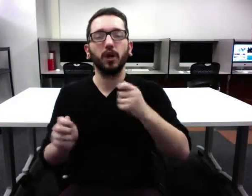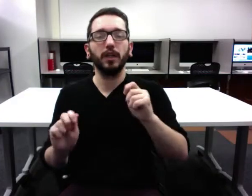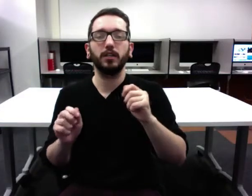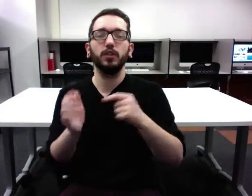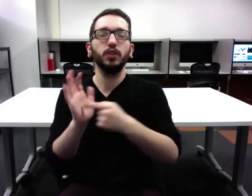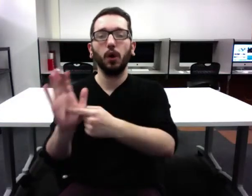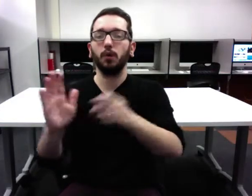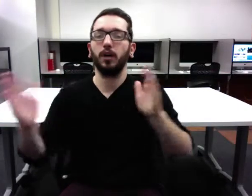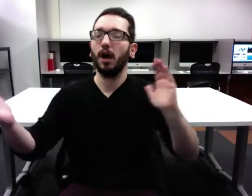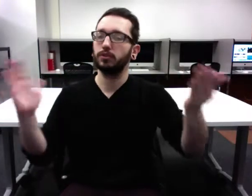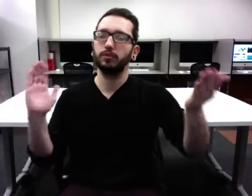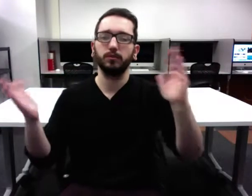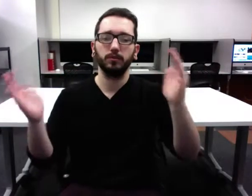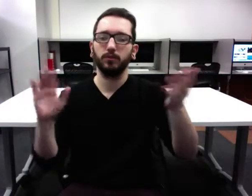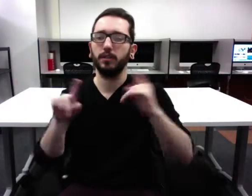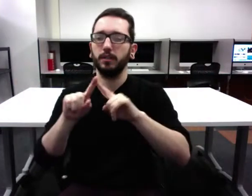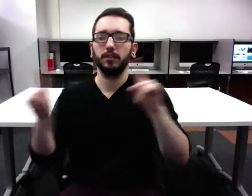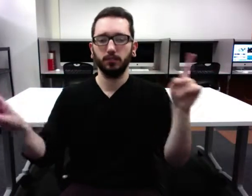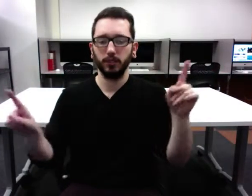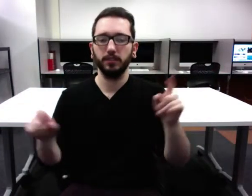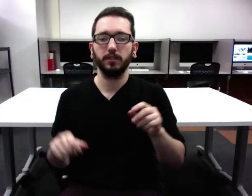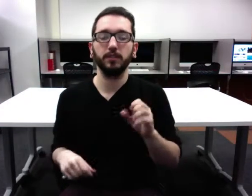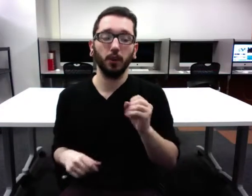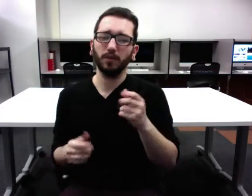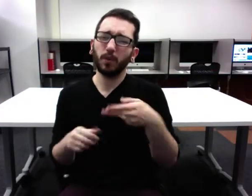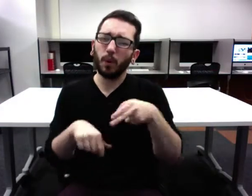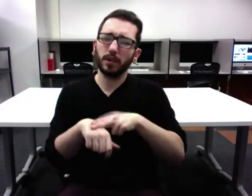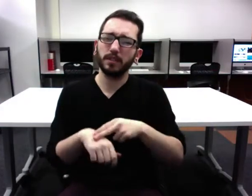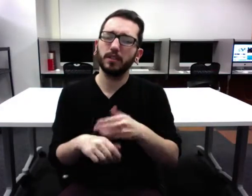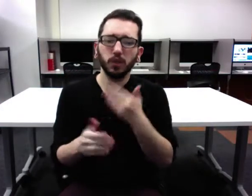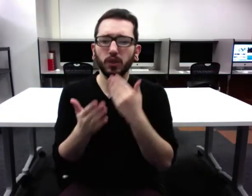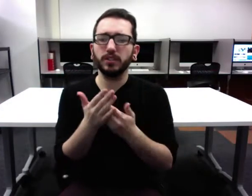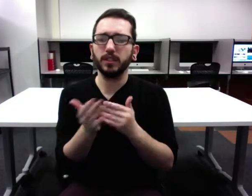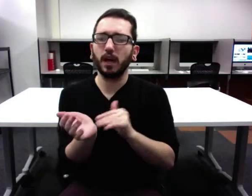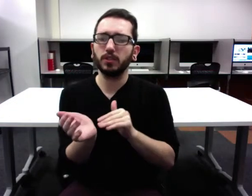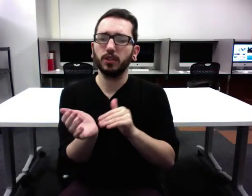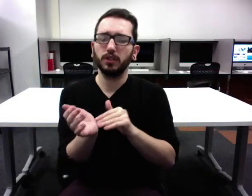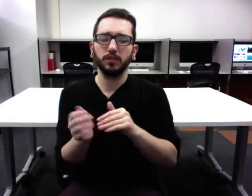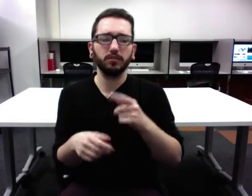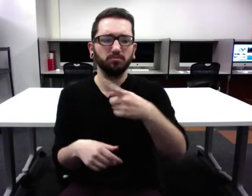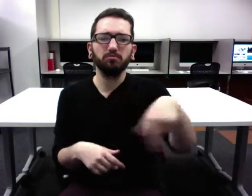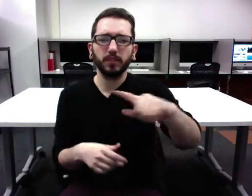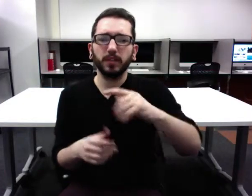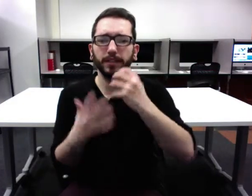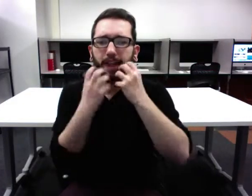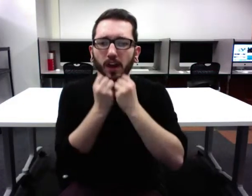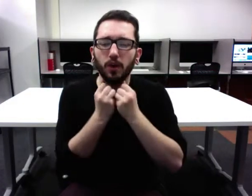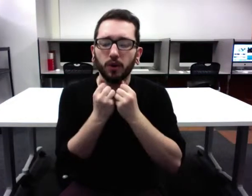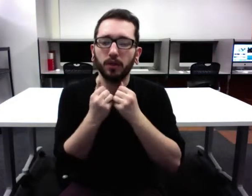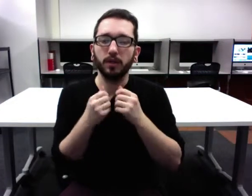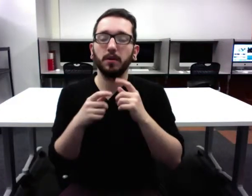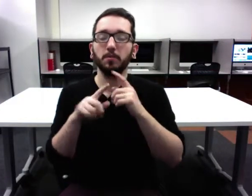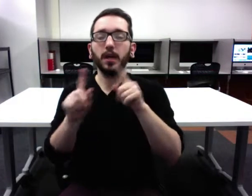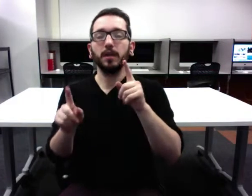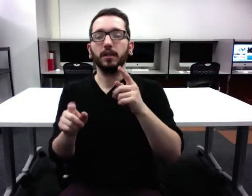very empowering and who do care about our mind and our body and our emotional well-being. But the other thing that we do find is that many CAM